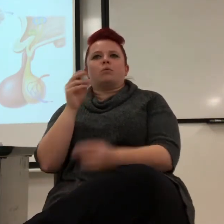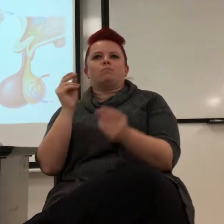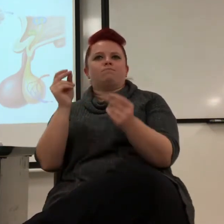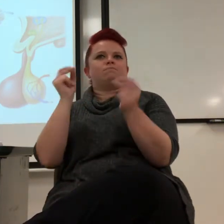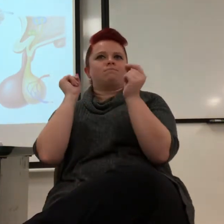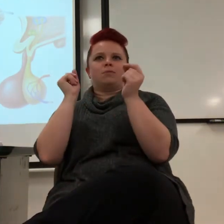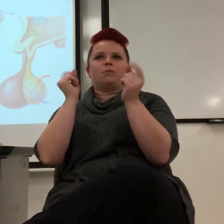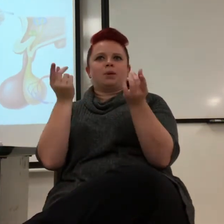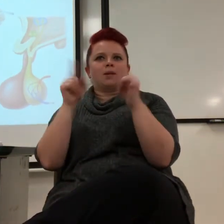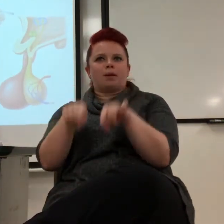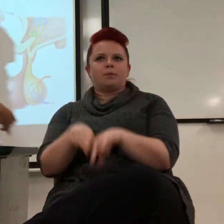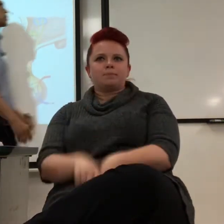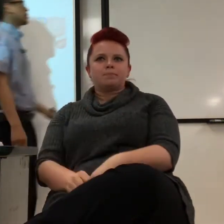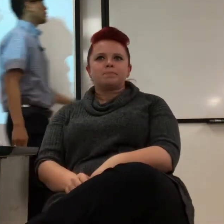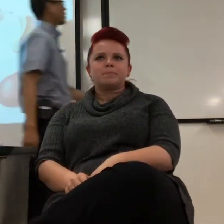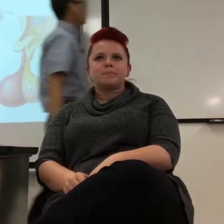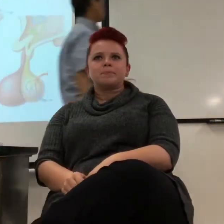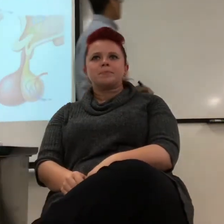on, okay?